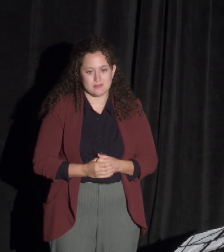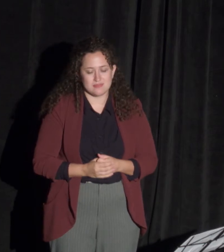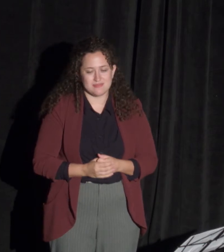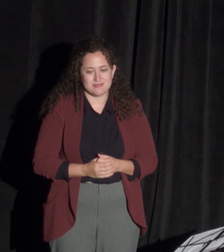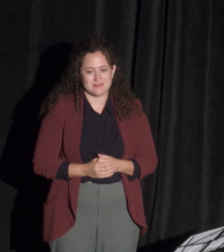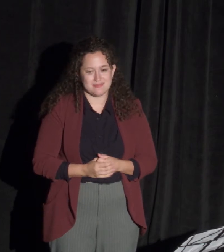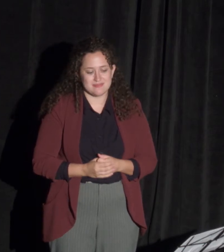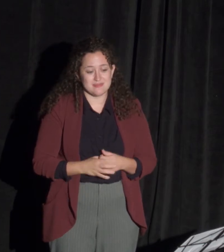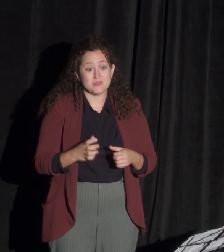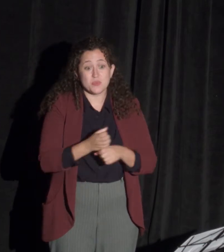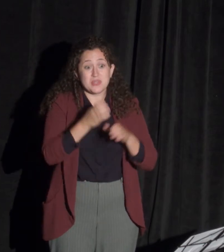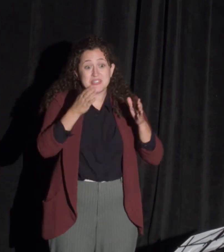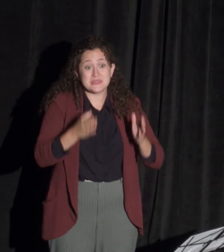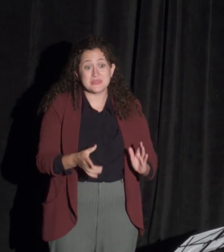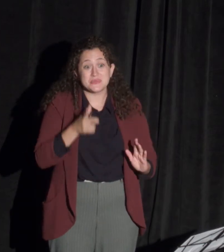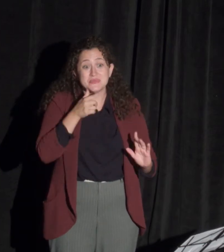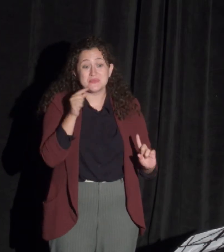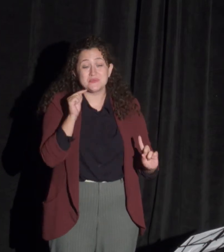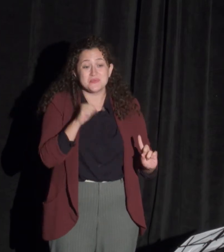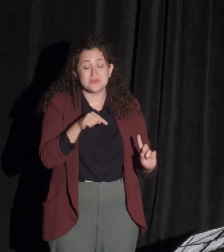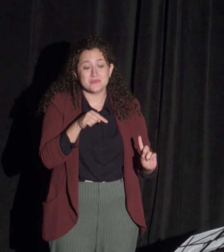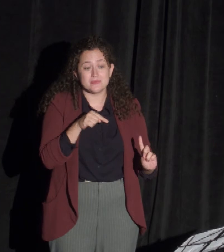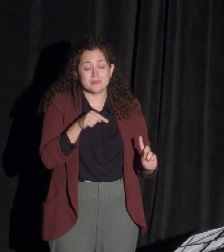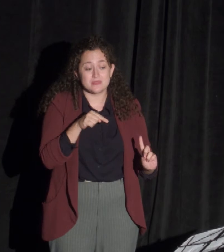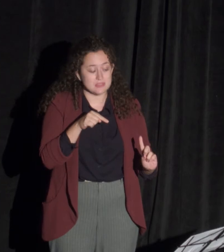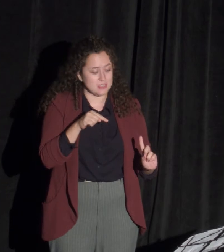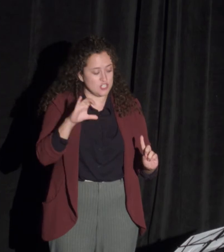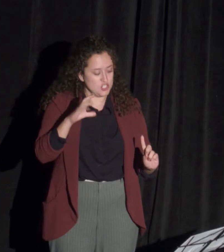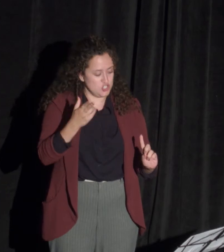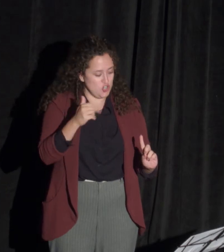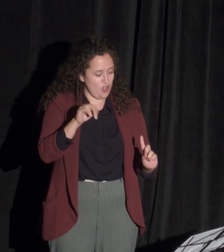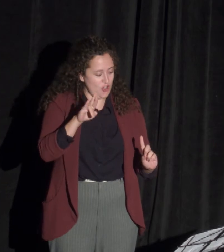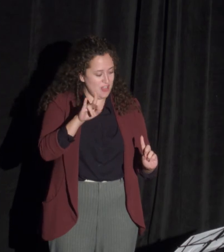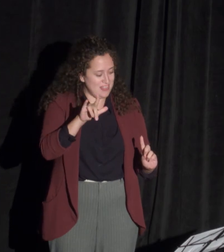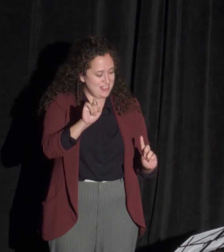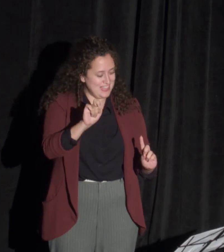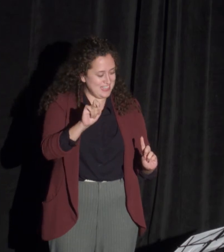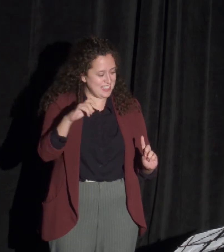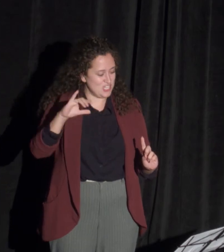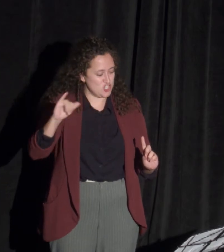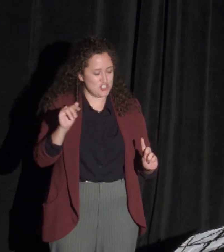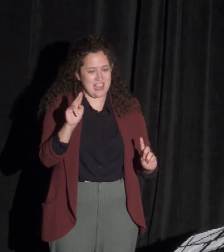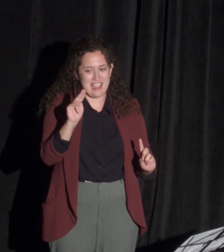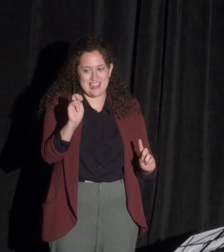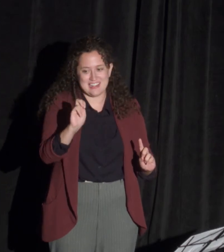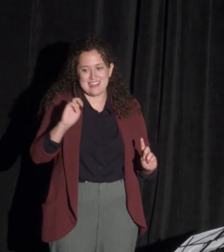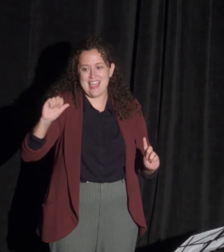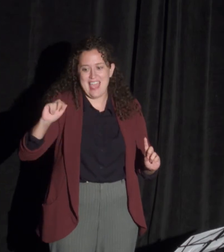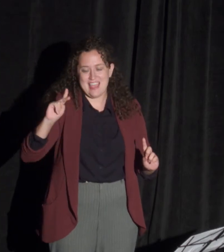And the winner is... Charlie Jane Anders, Never Say You Can't Survive.